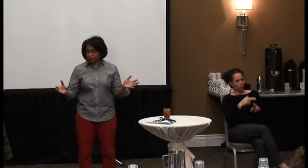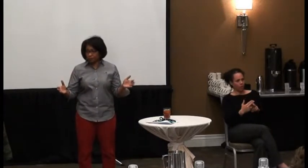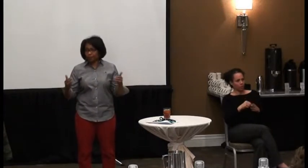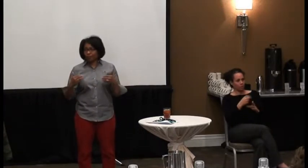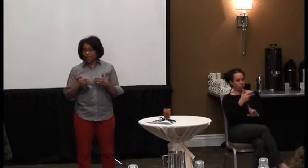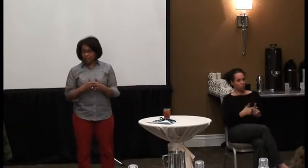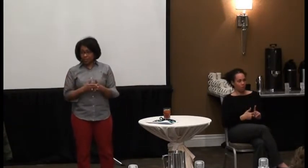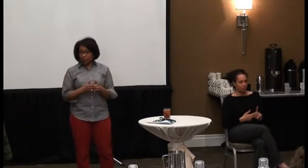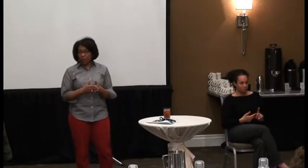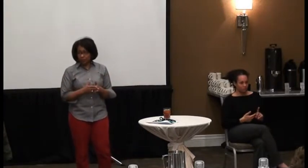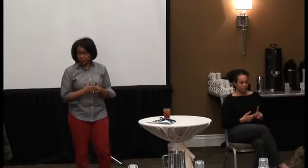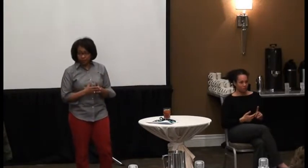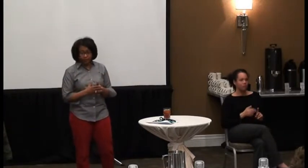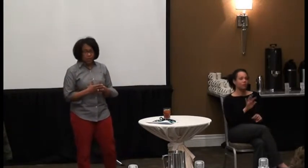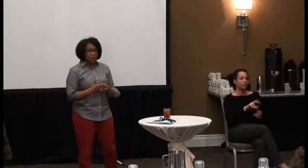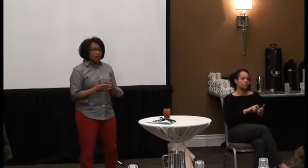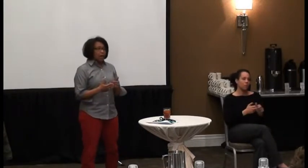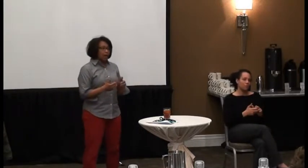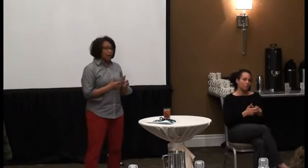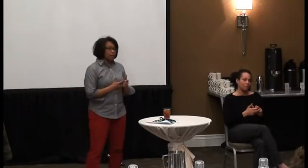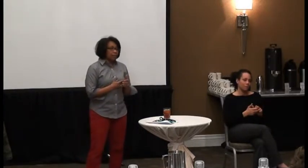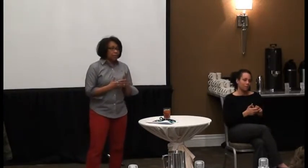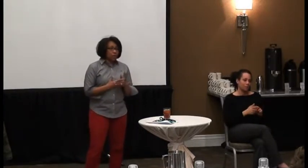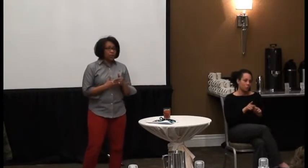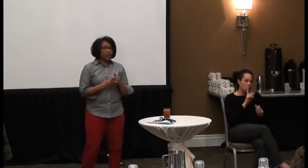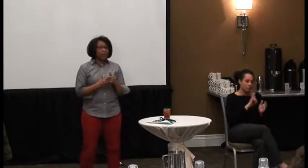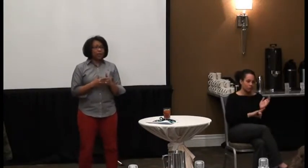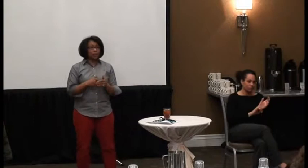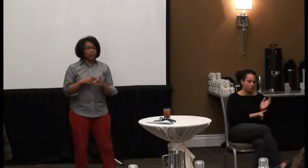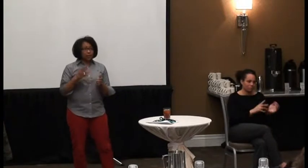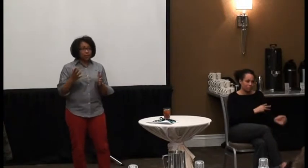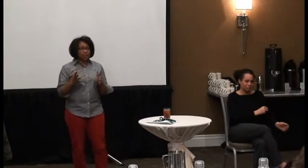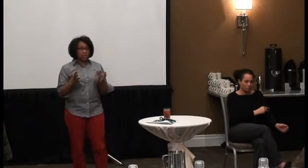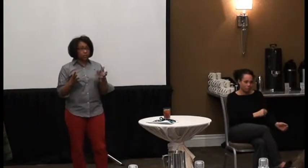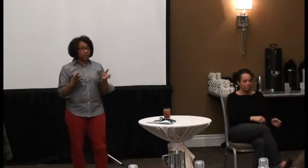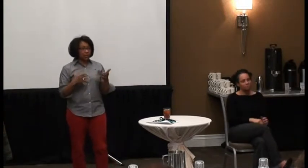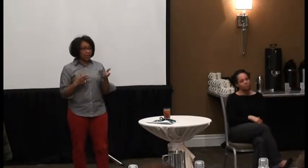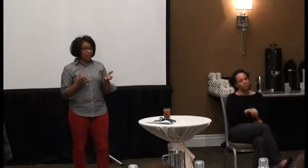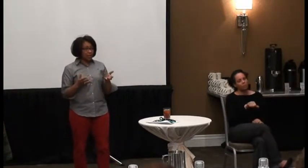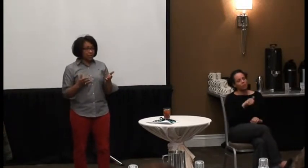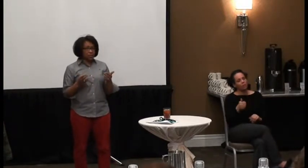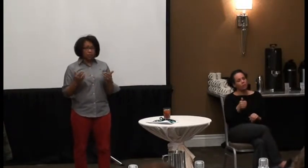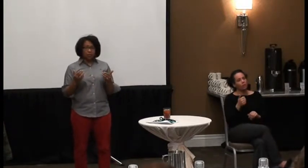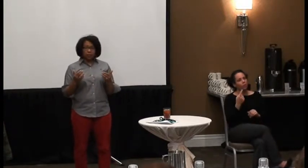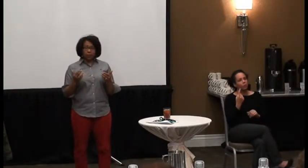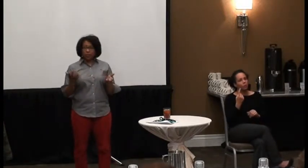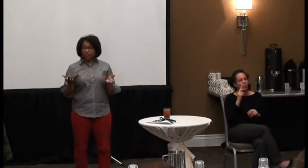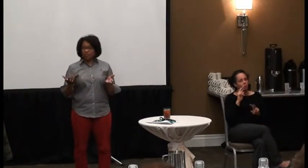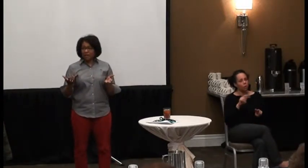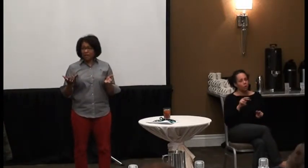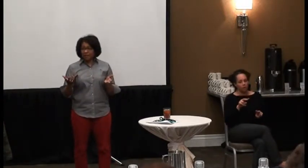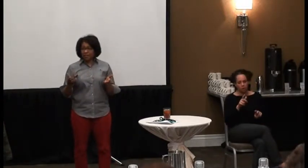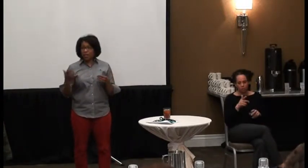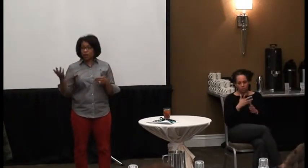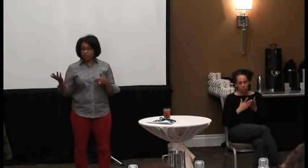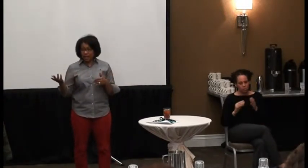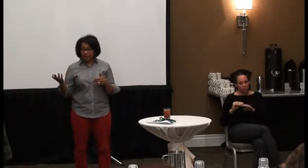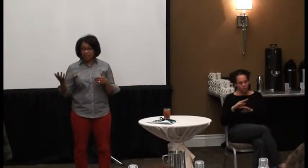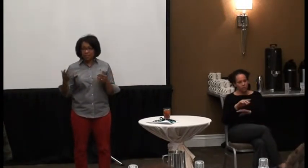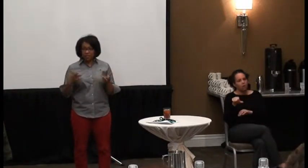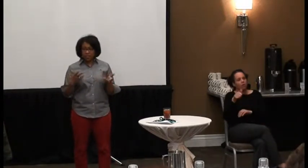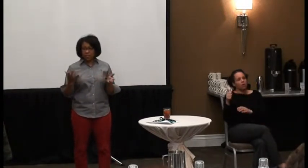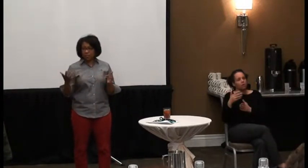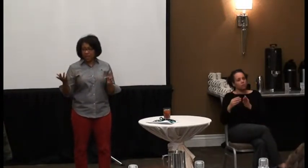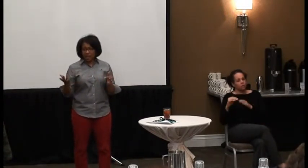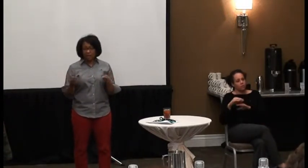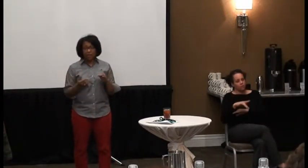months. And that's a problem. So then the other level is then looking at what are the side effects, other side